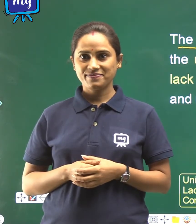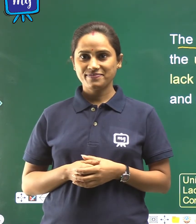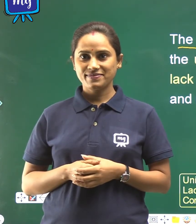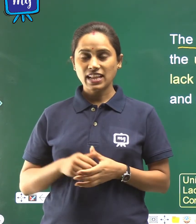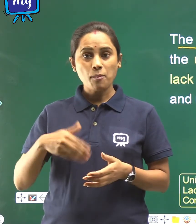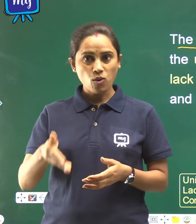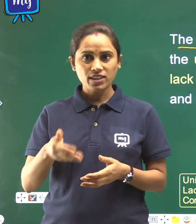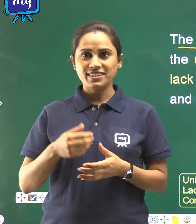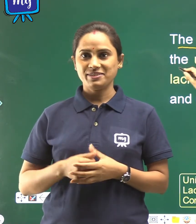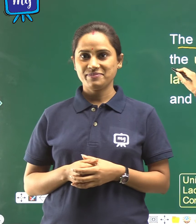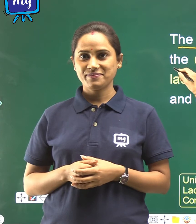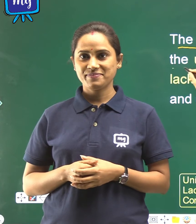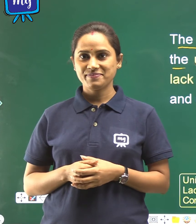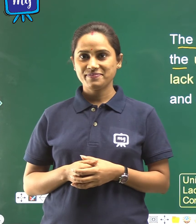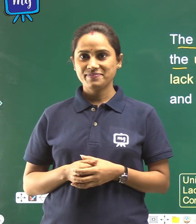about the